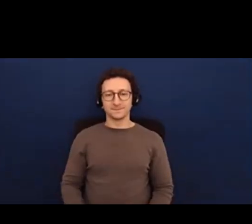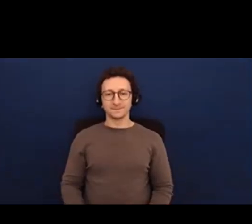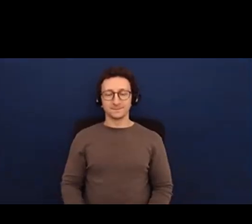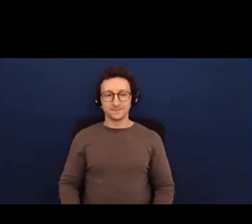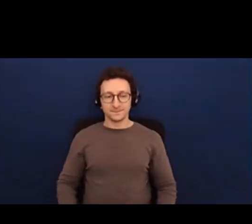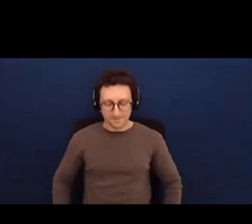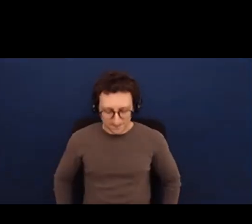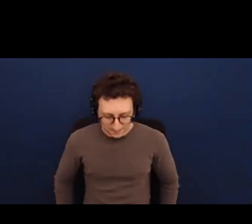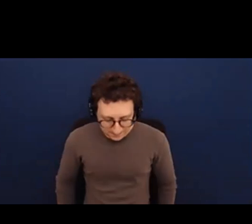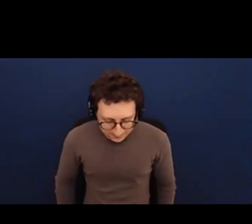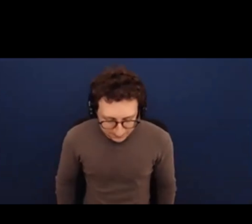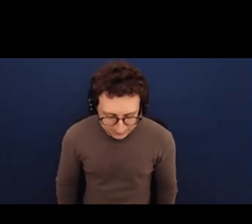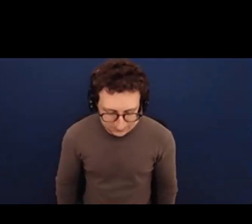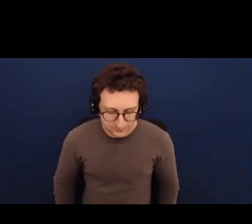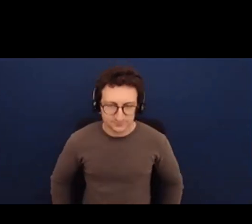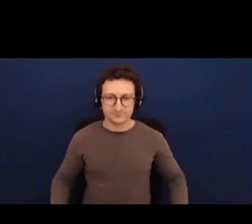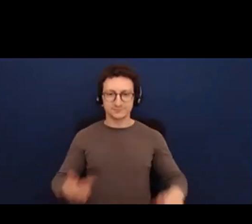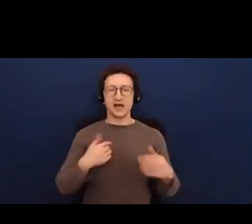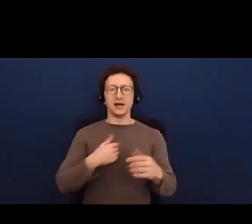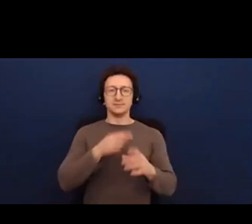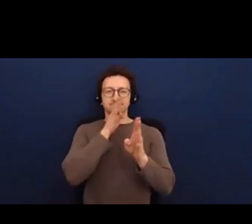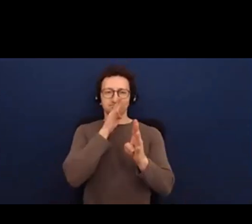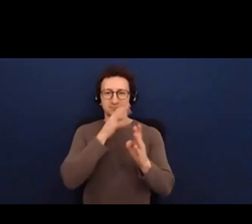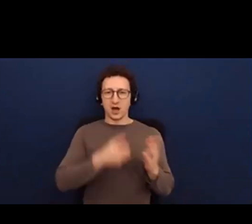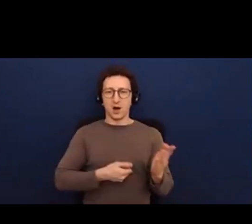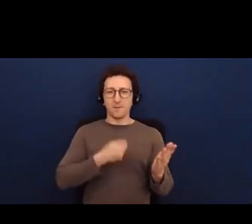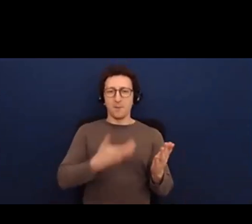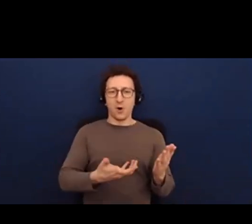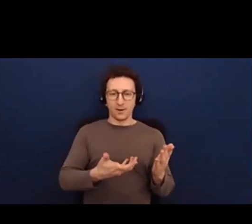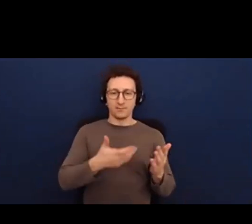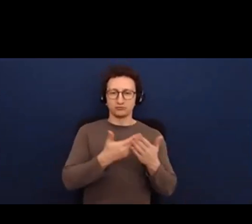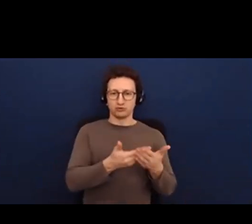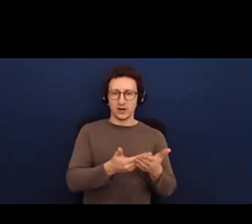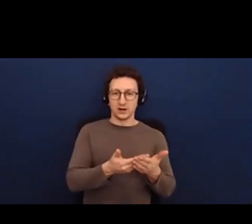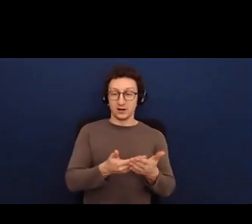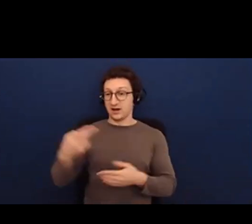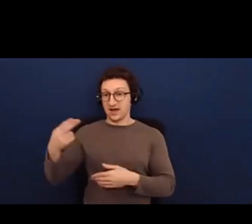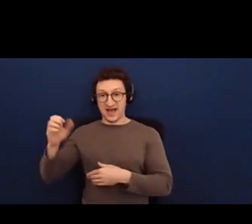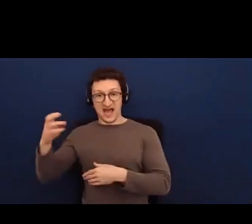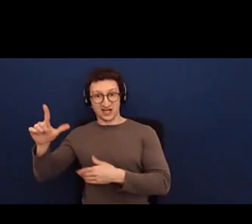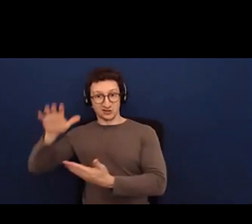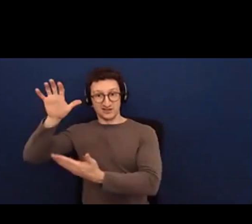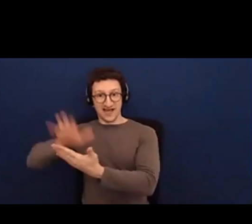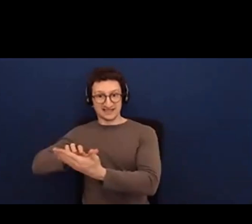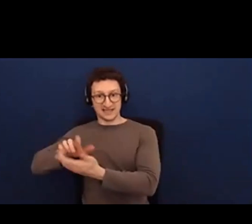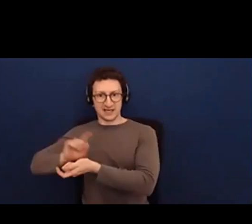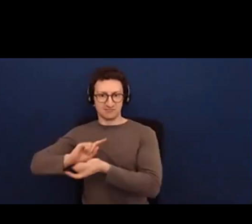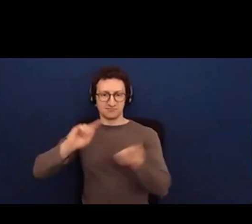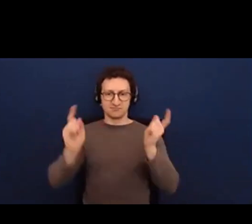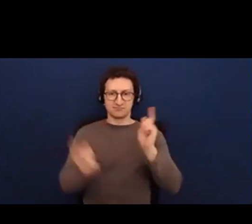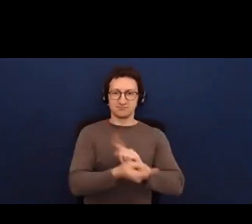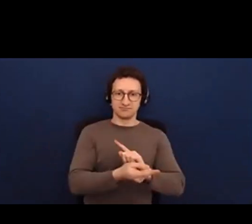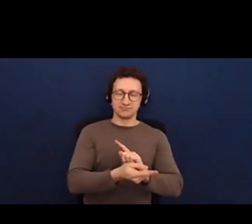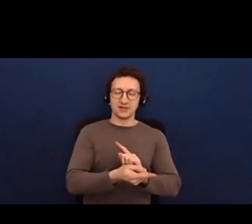This is a poem prayer using the language of Heschel, which is in Kaplan's prayer book. It's